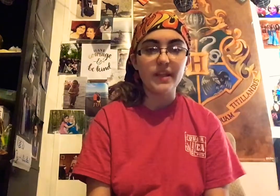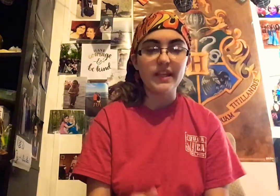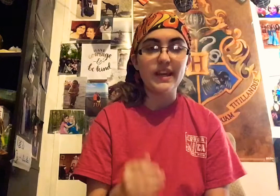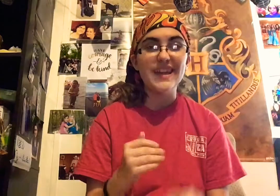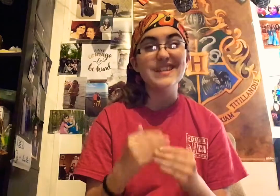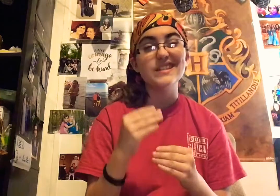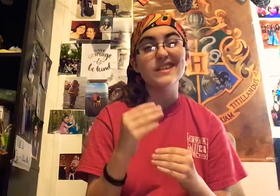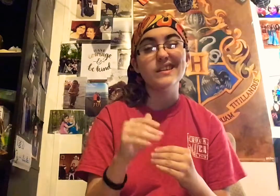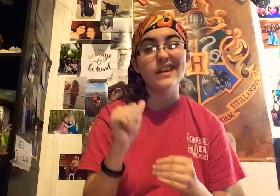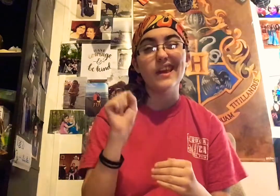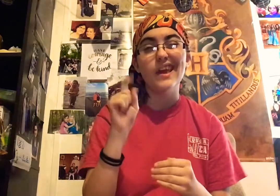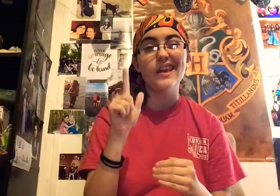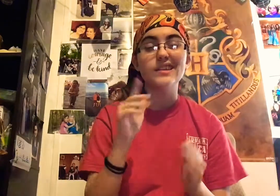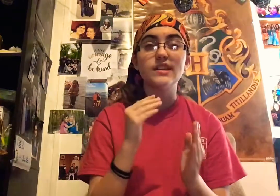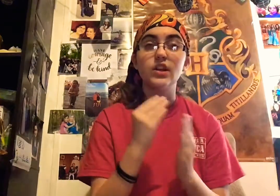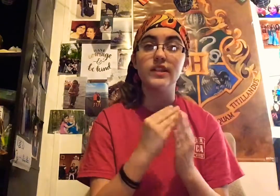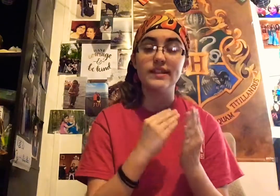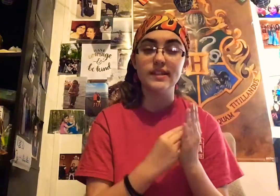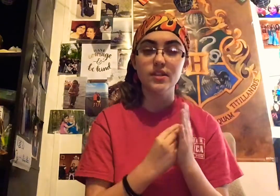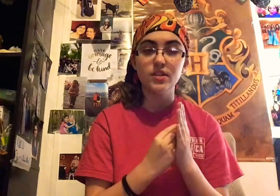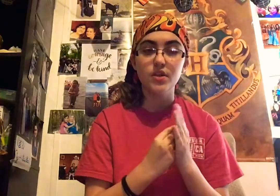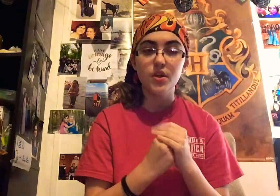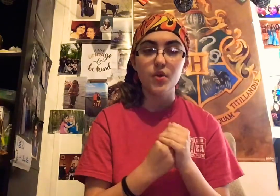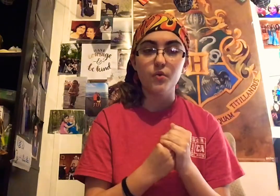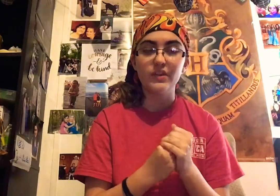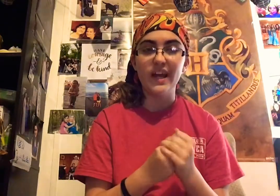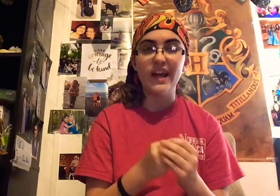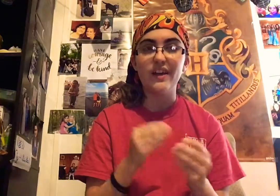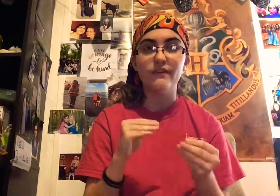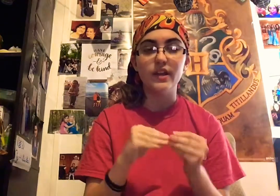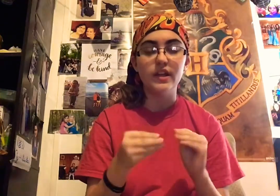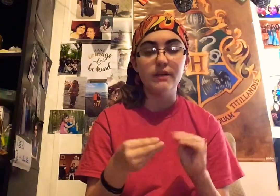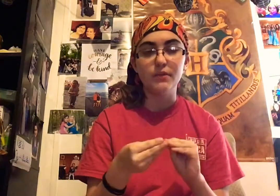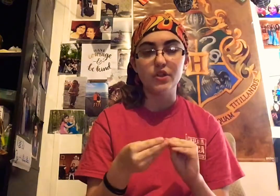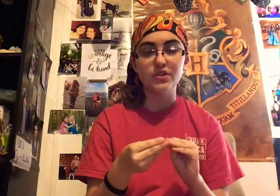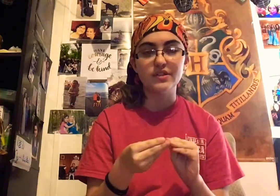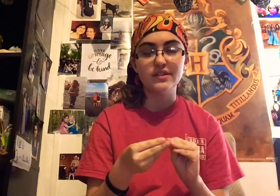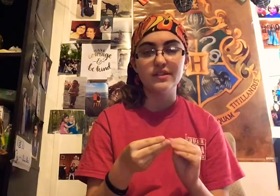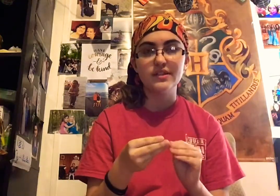But the next ASL lesson will have numbers